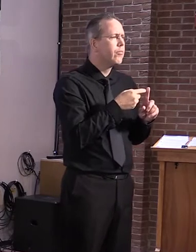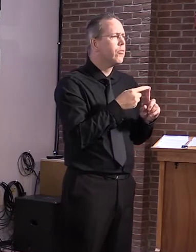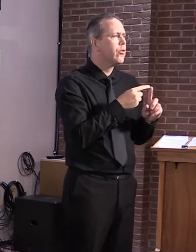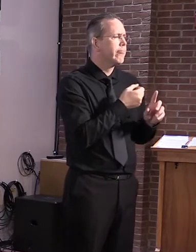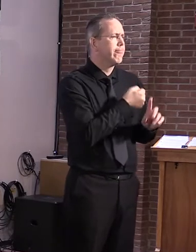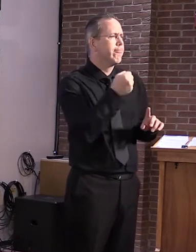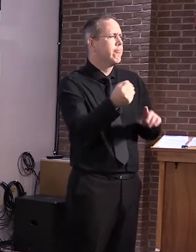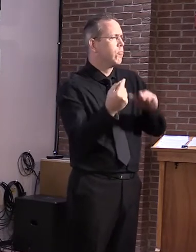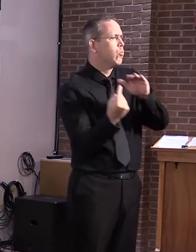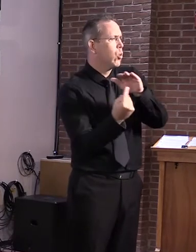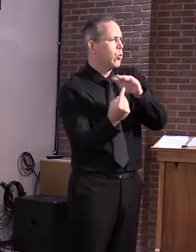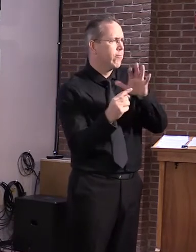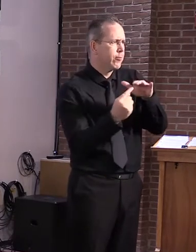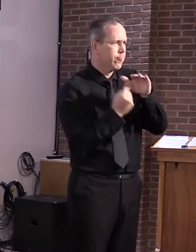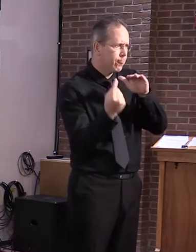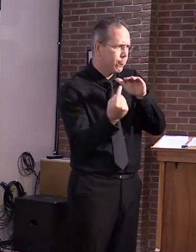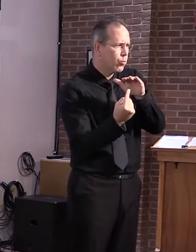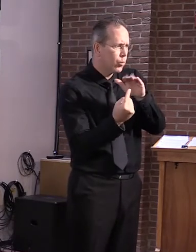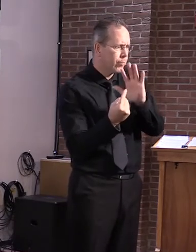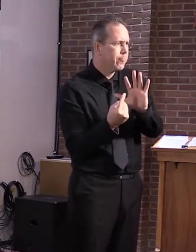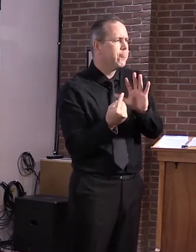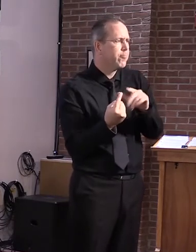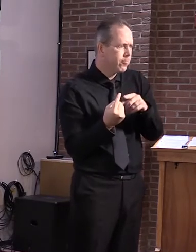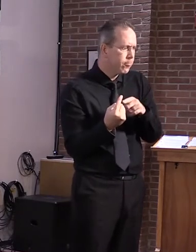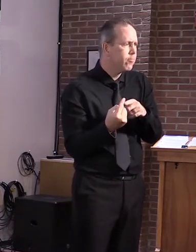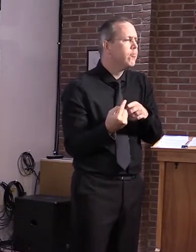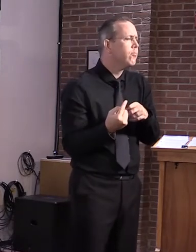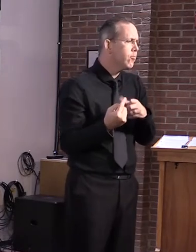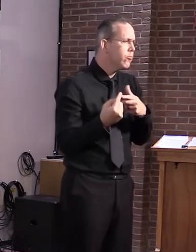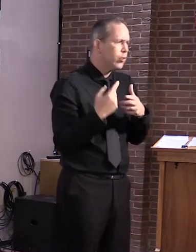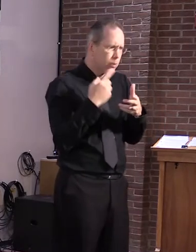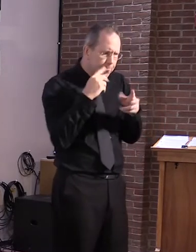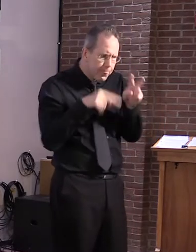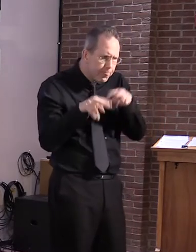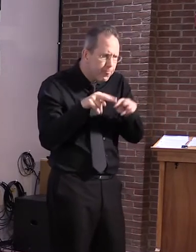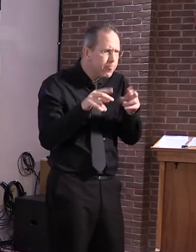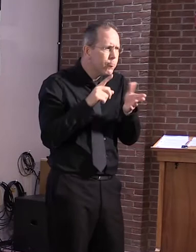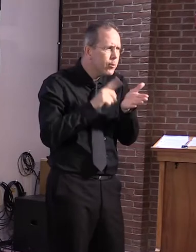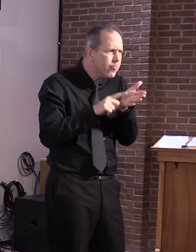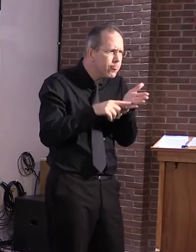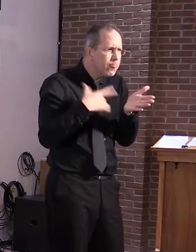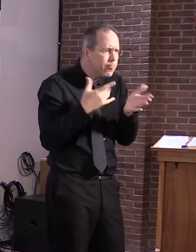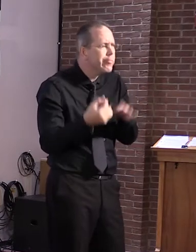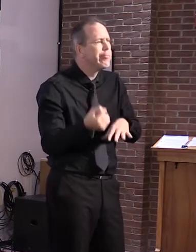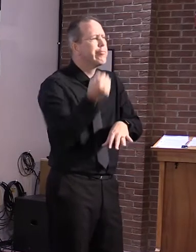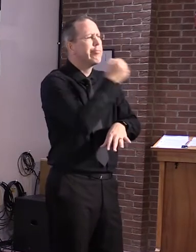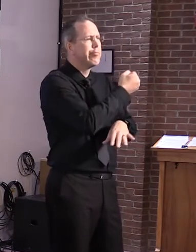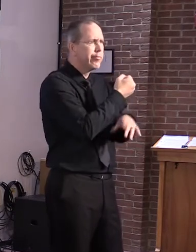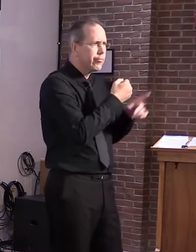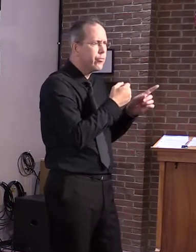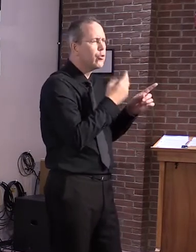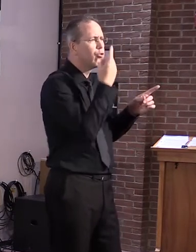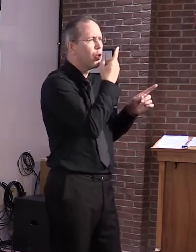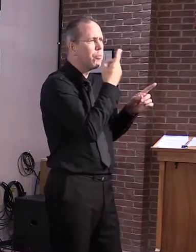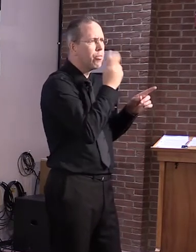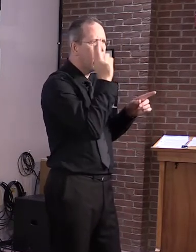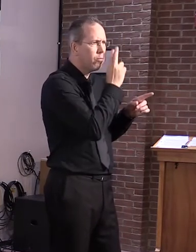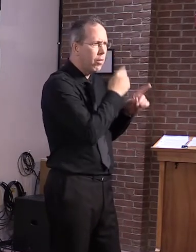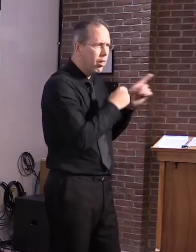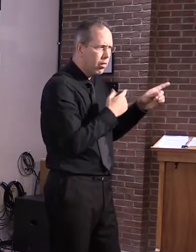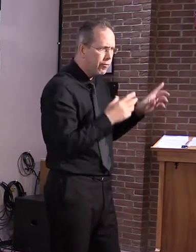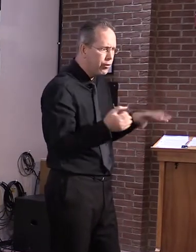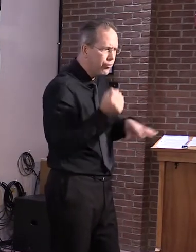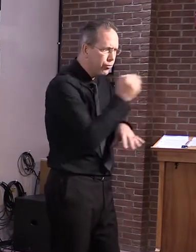were taken to the hospital, I believe it's Dartmouth. The court has dismissed all charges, so therefore, once the